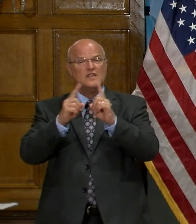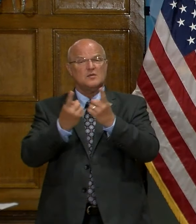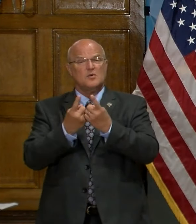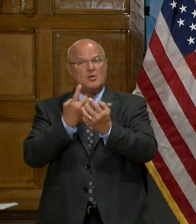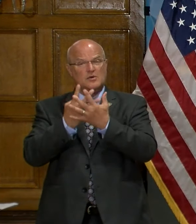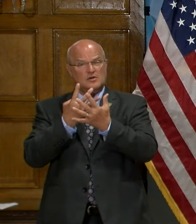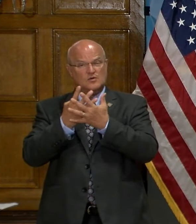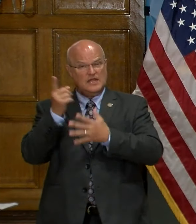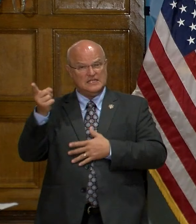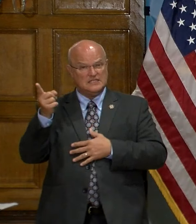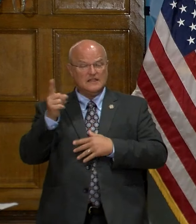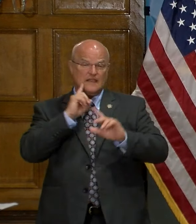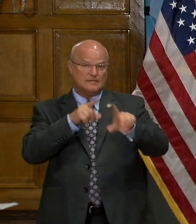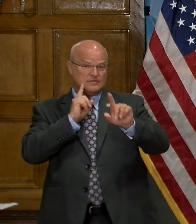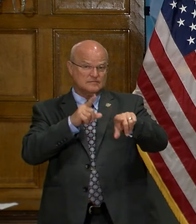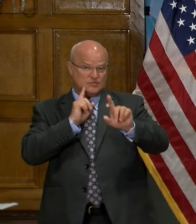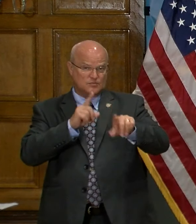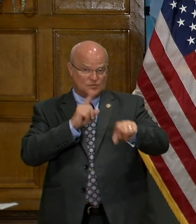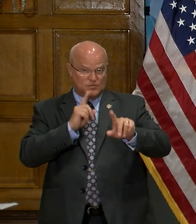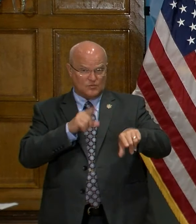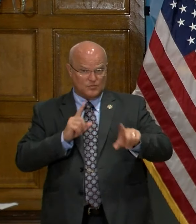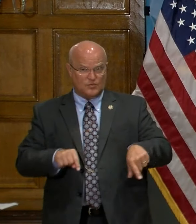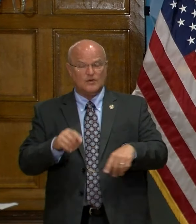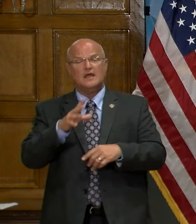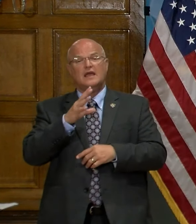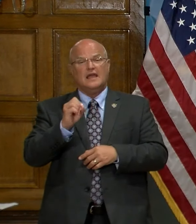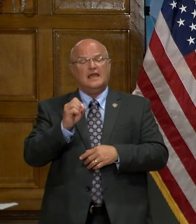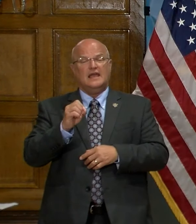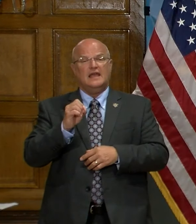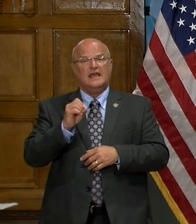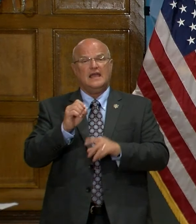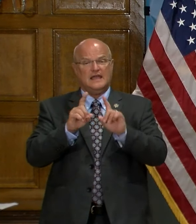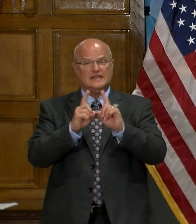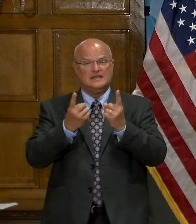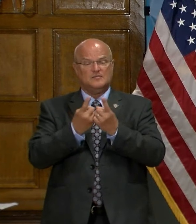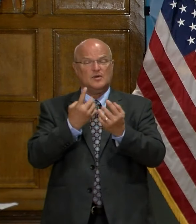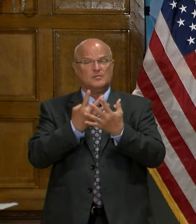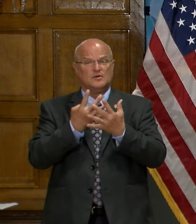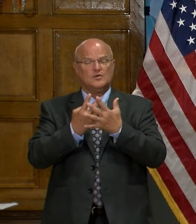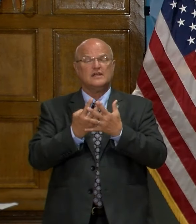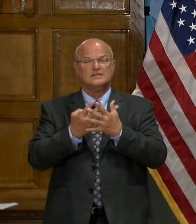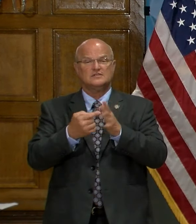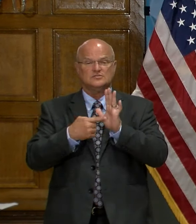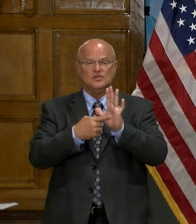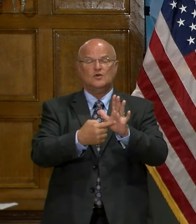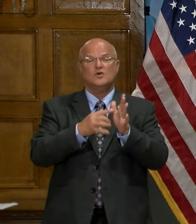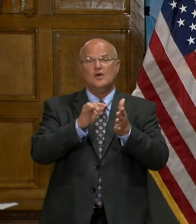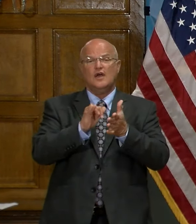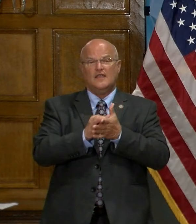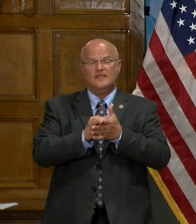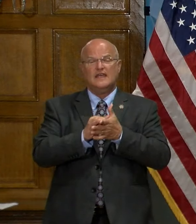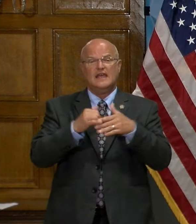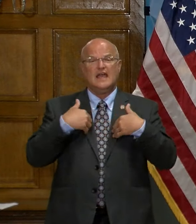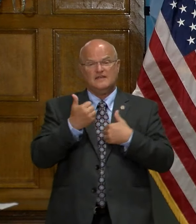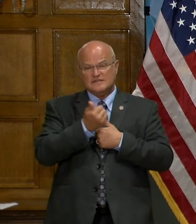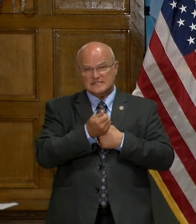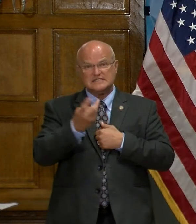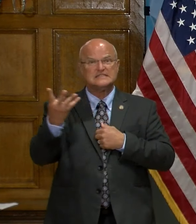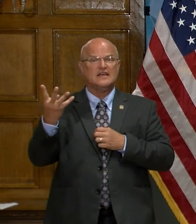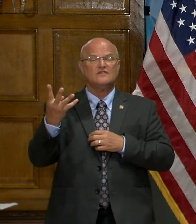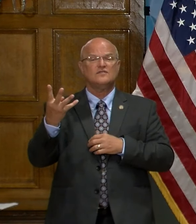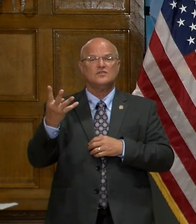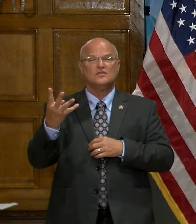Department of Corrections, which they answered, and the Department of Corrections pointed out that there were a number